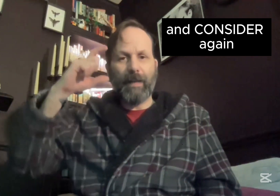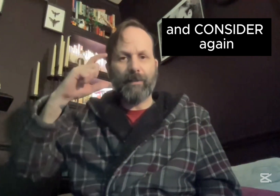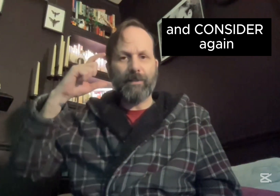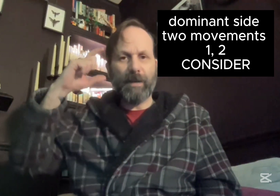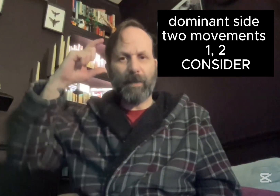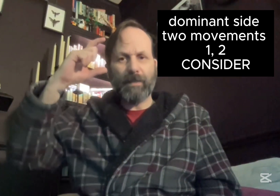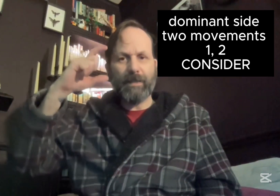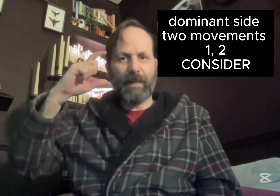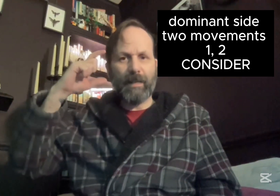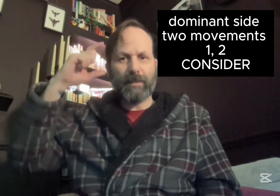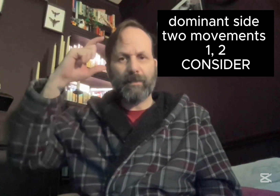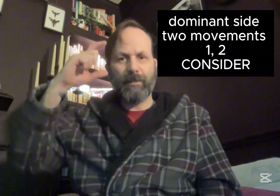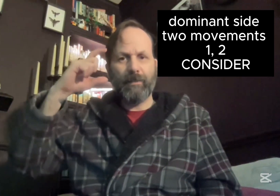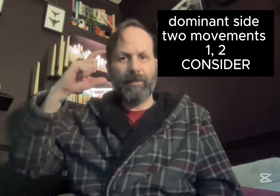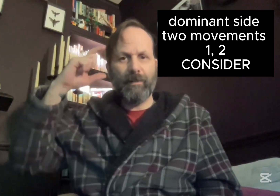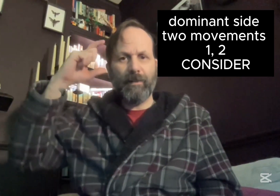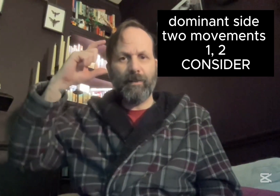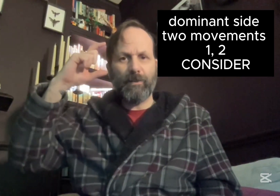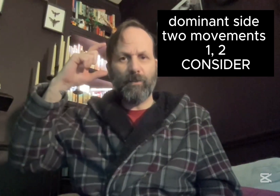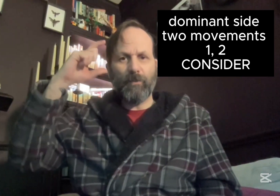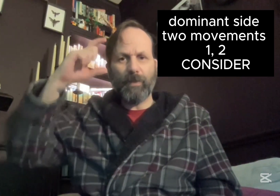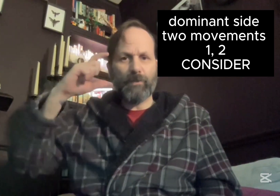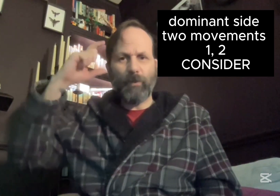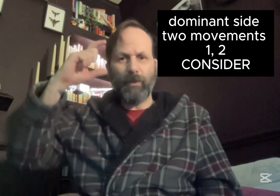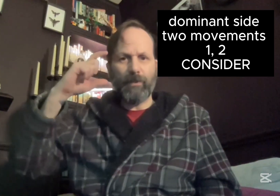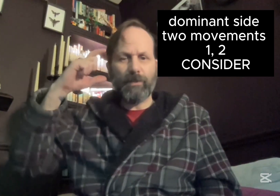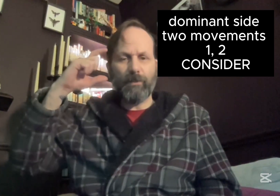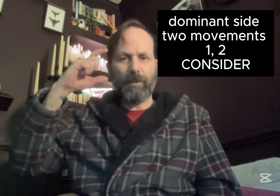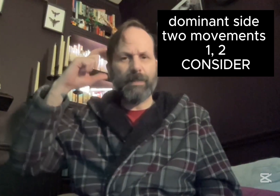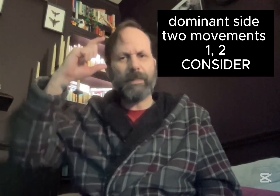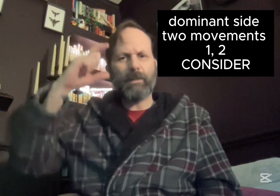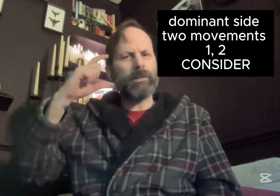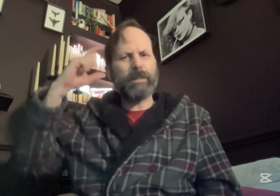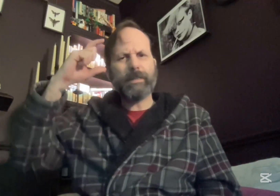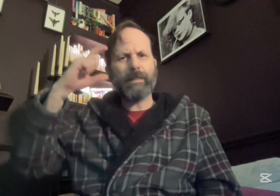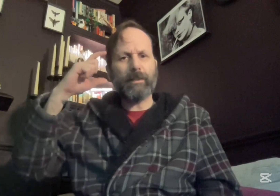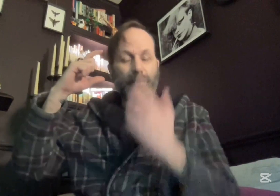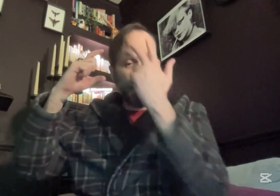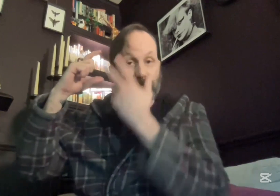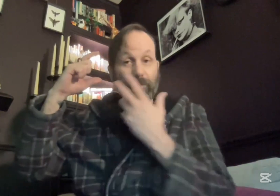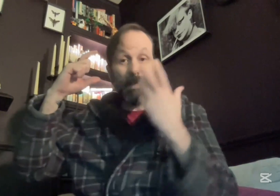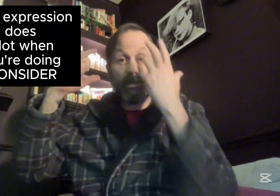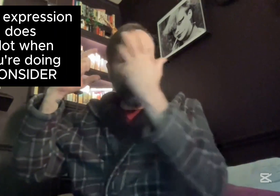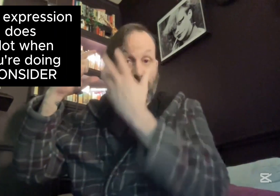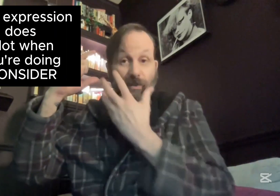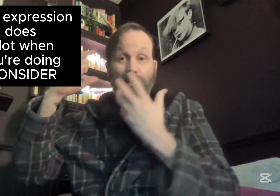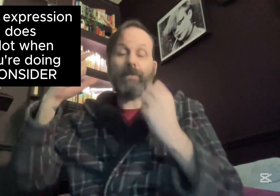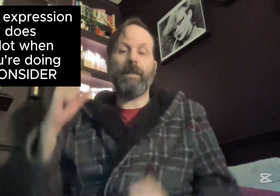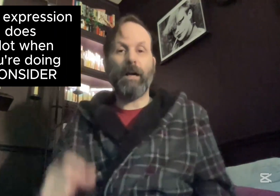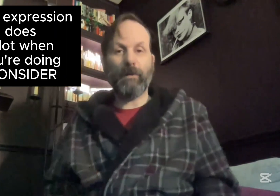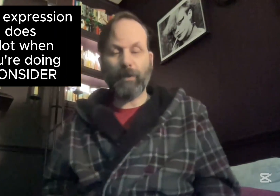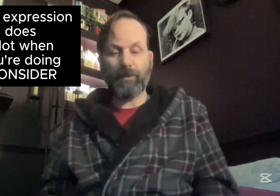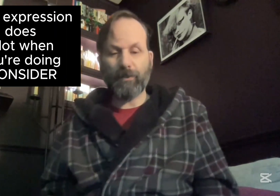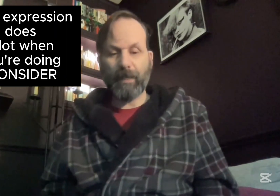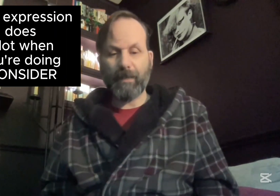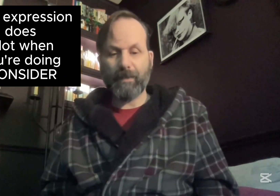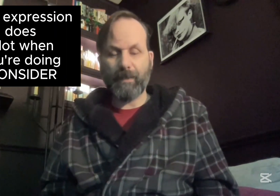again, dominant side. 2 movements, 1, 2, consider, consider. And expression does a lot when you're doing